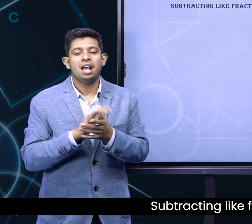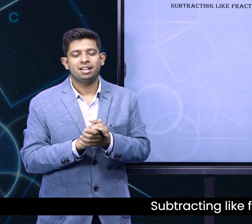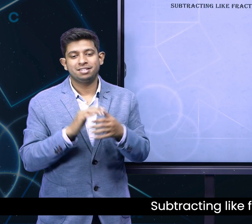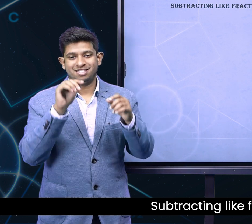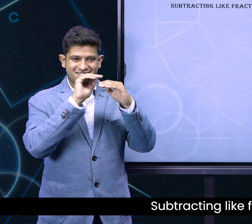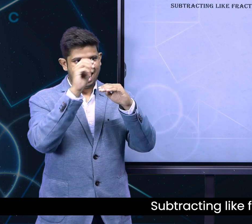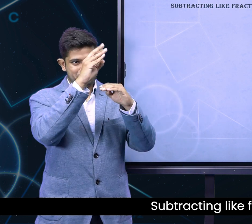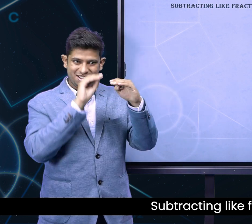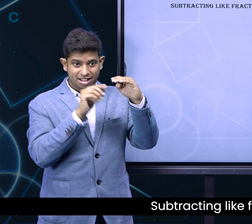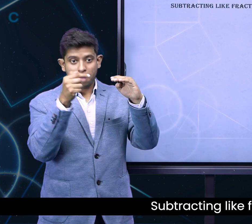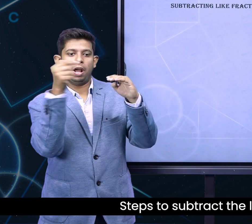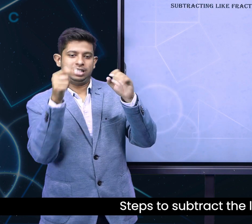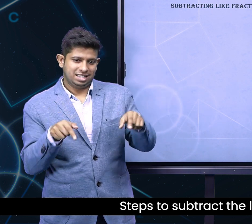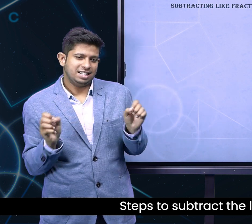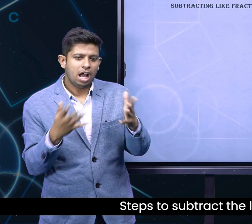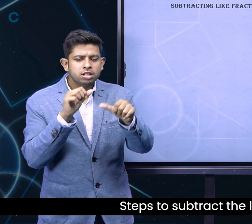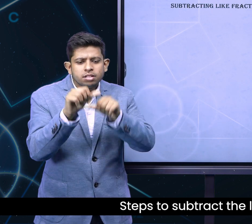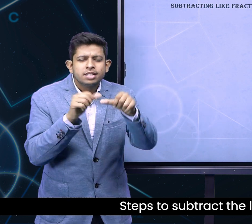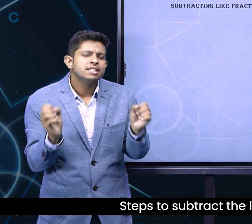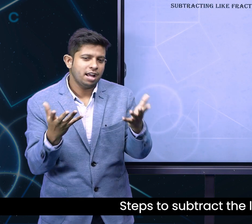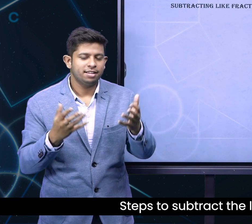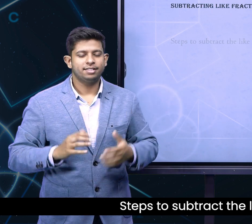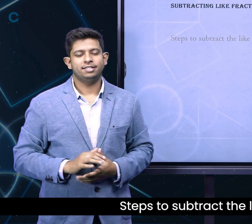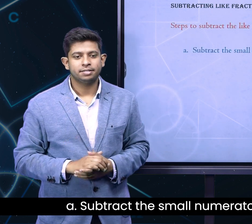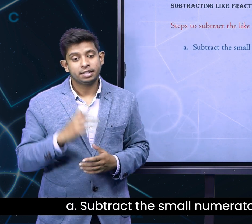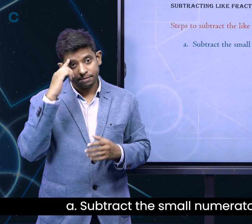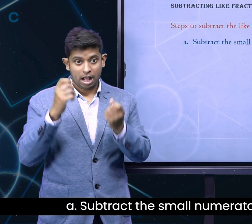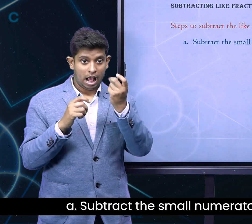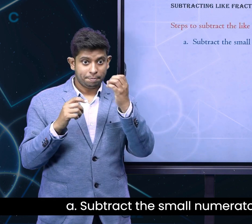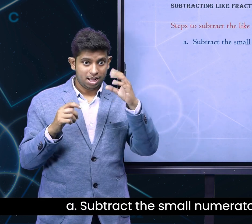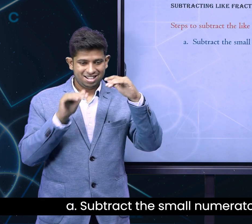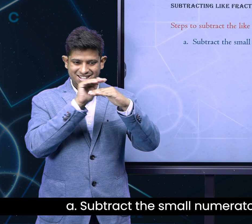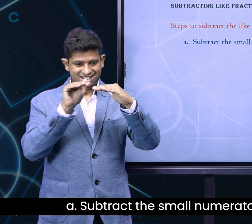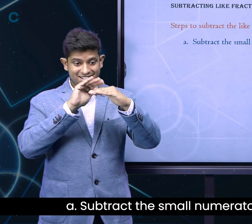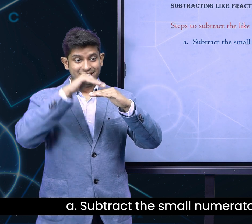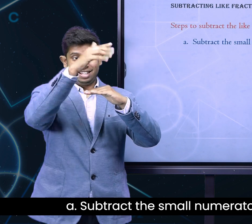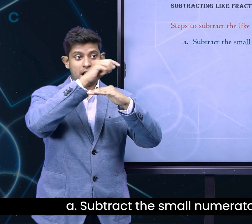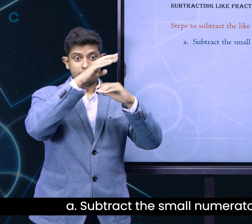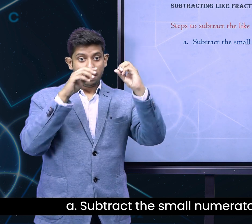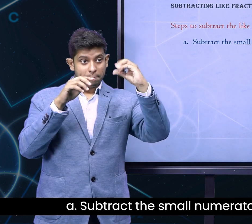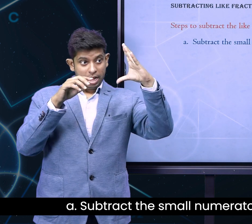Subtracting like fractions. Steps to subtract the like fractions. Subtract the small numerator from the bigger